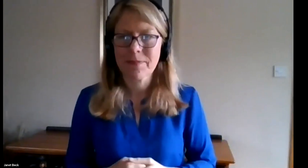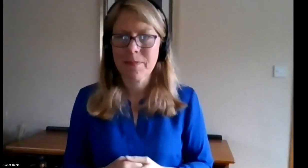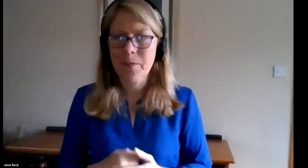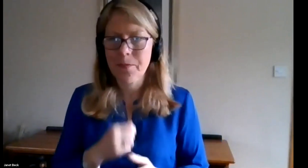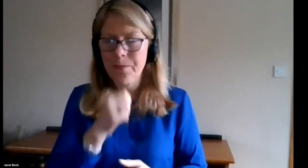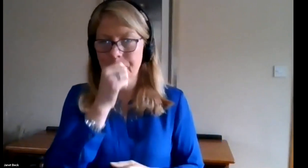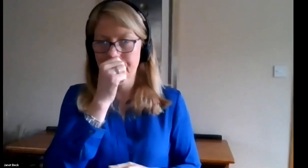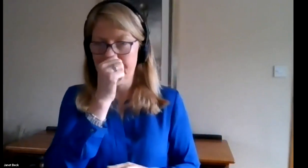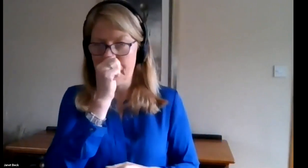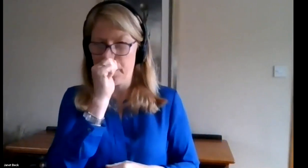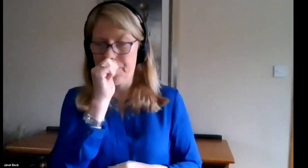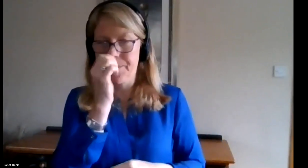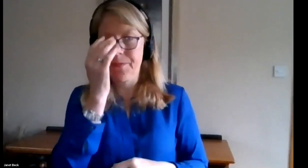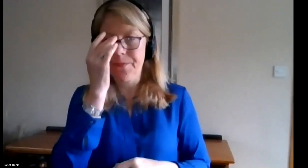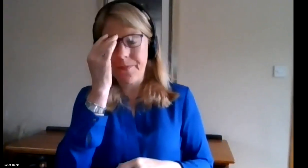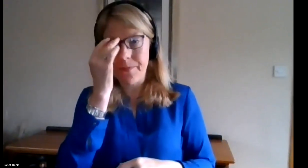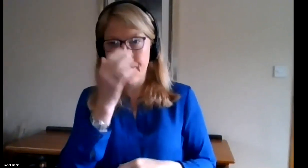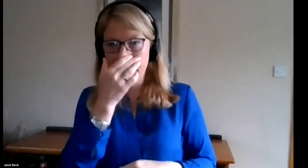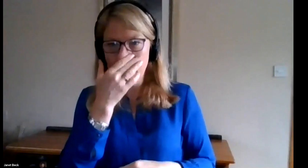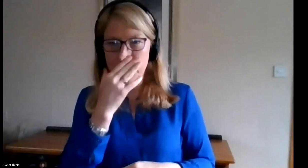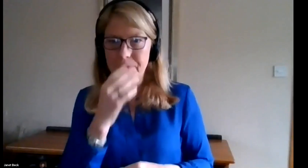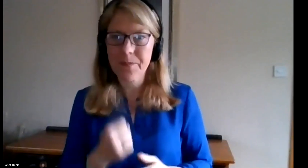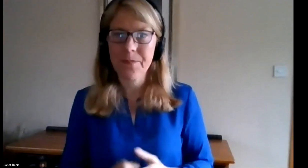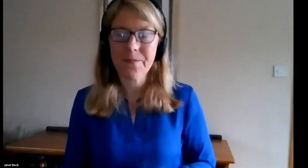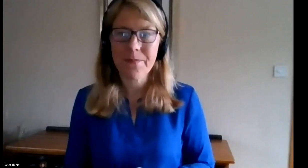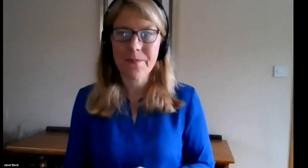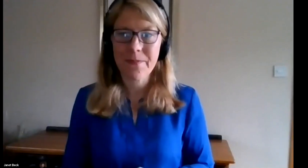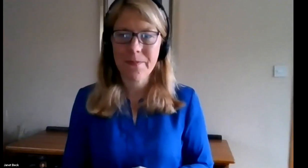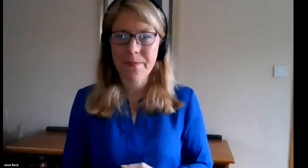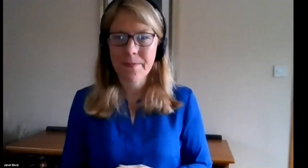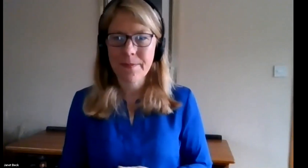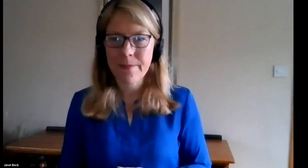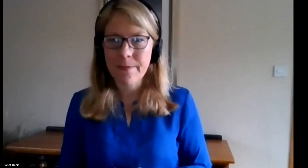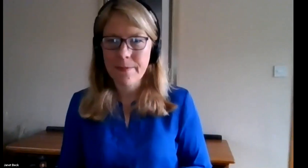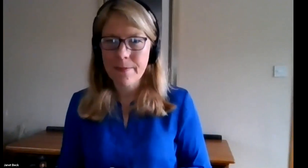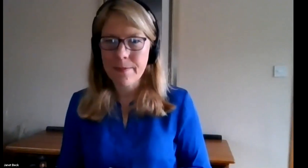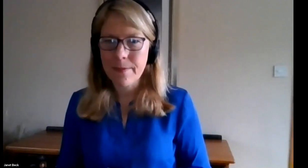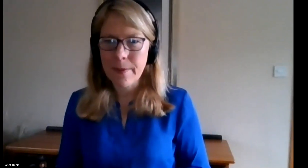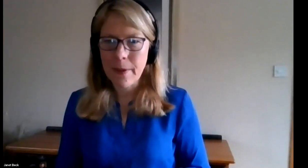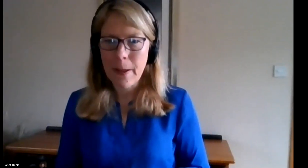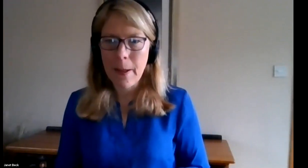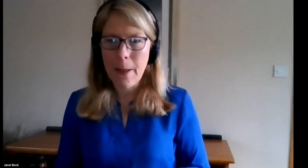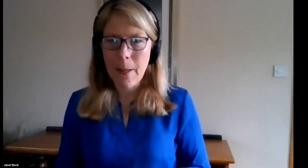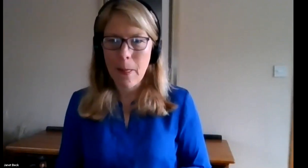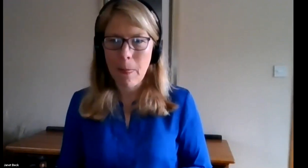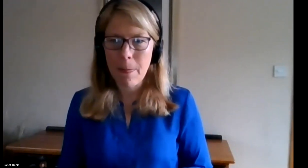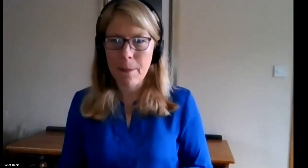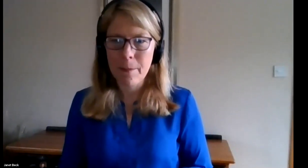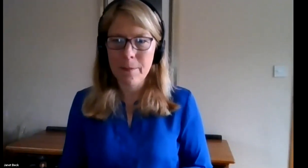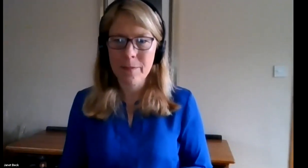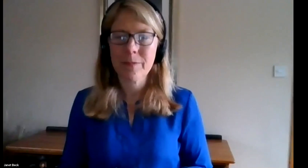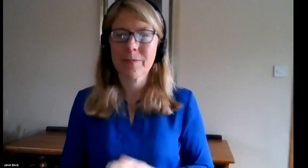Will I go now, maybe? Have I got my mute off? Oh, I do. So, so I